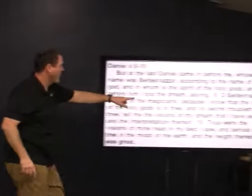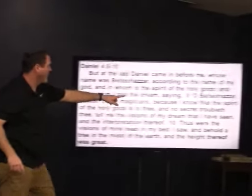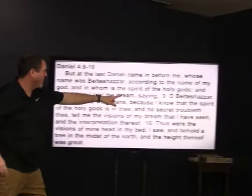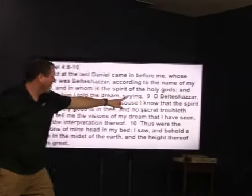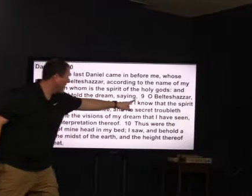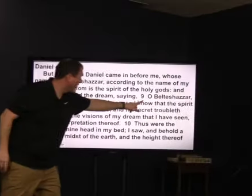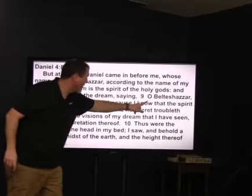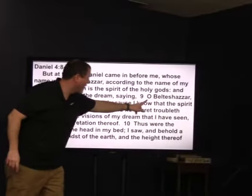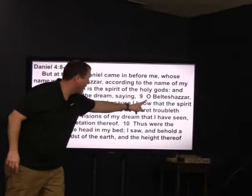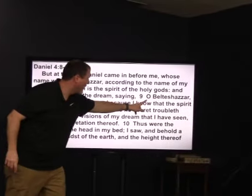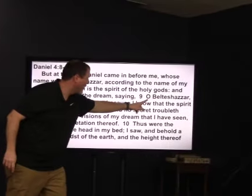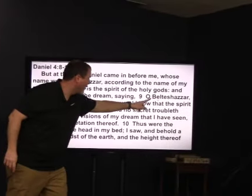Notice what he calls him here.